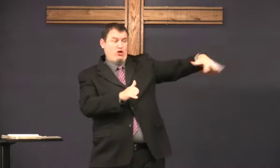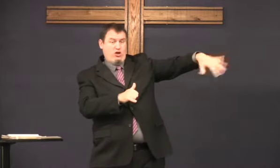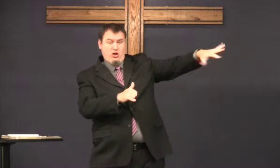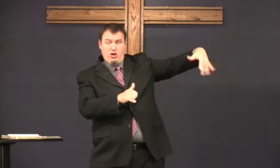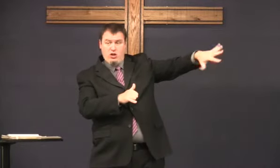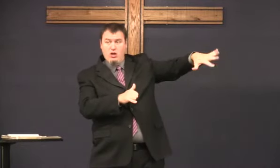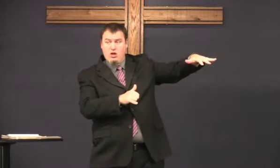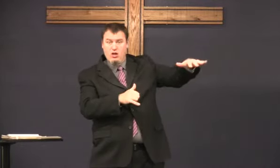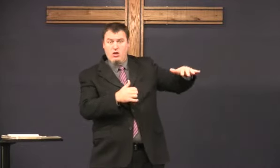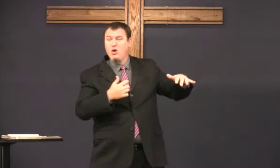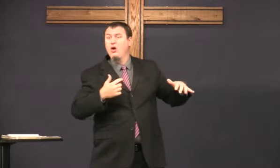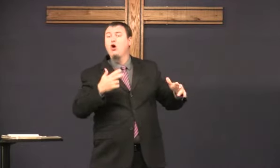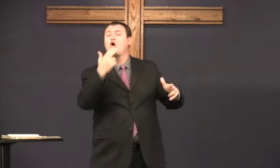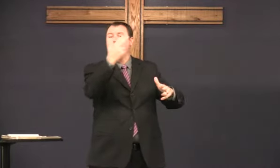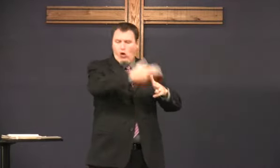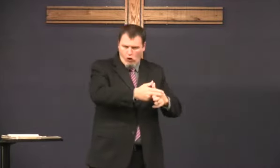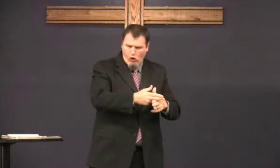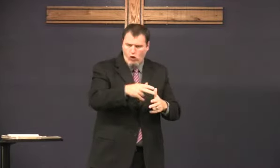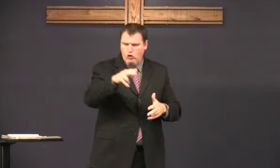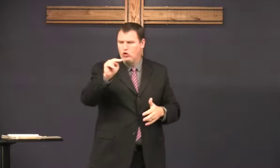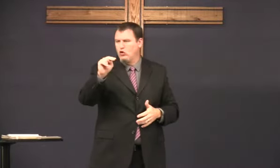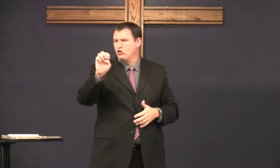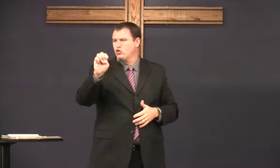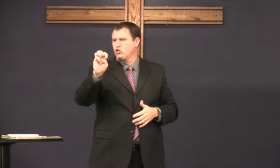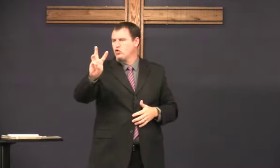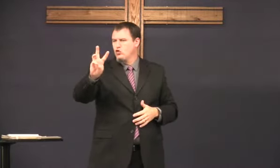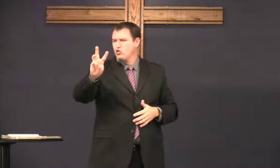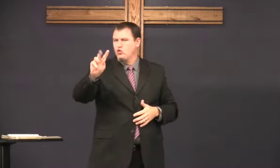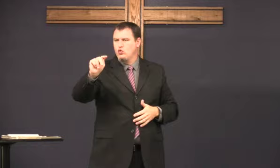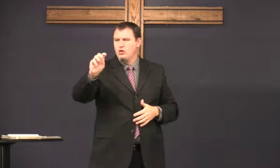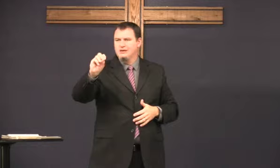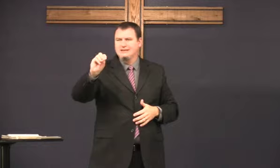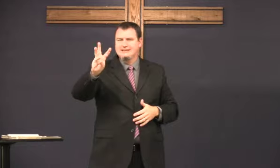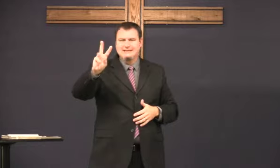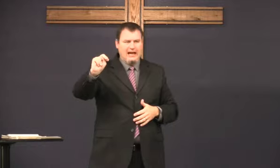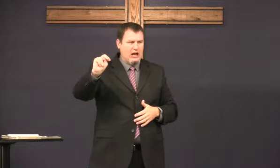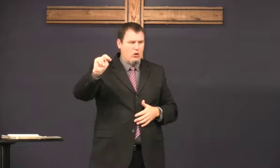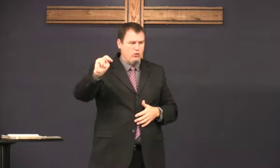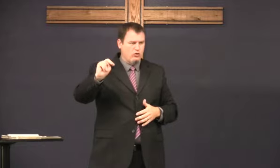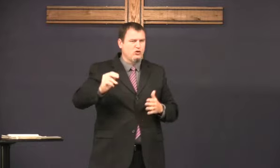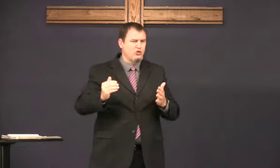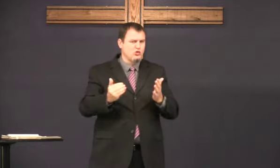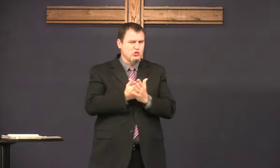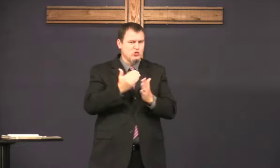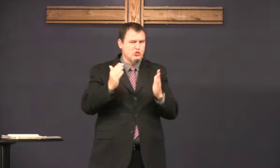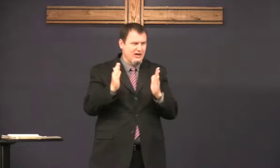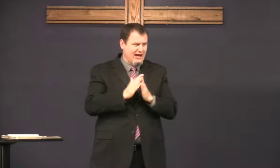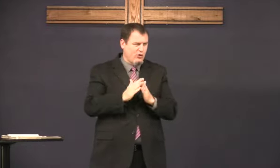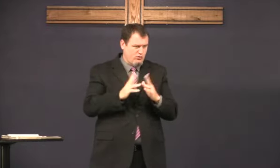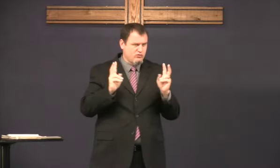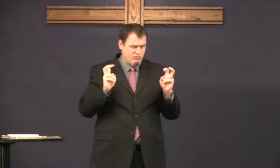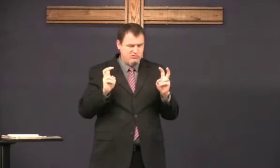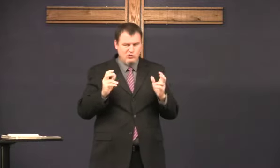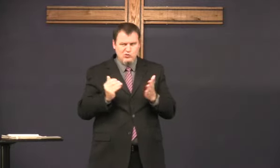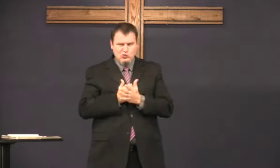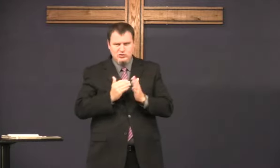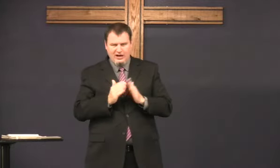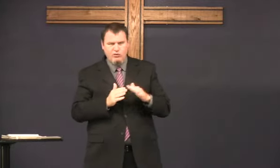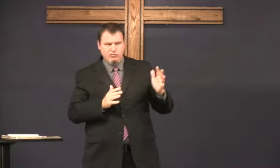They call called Newtown.